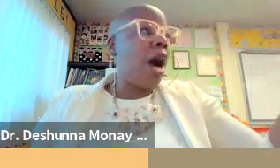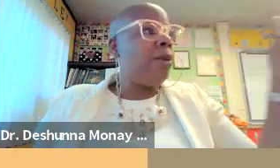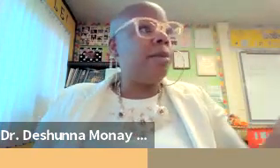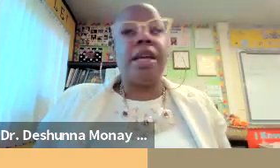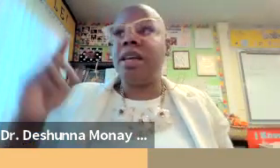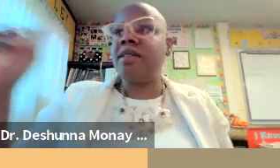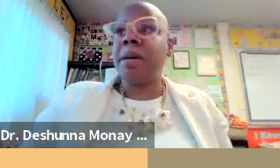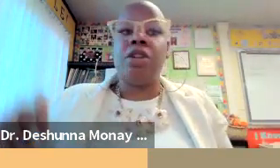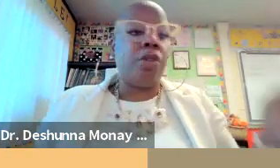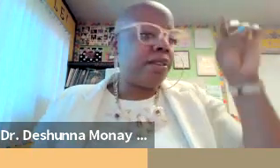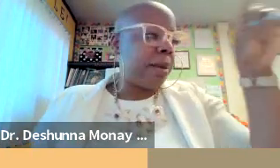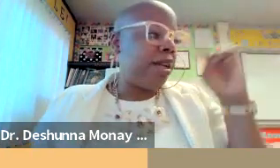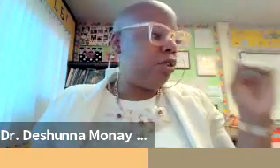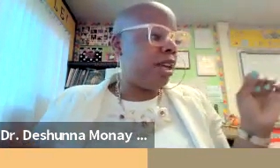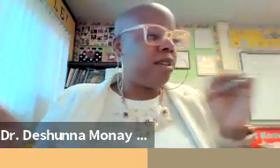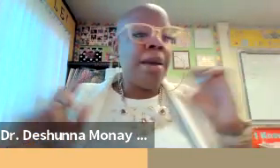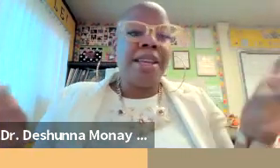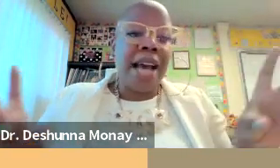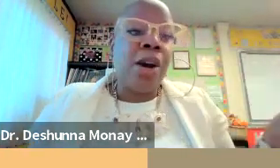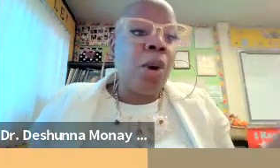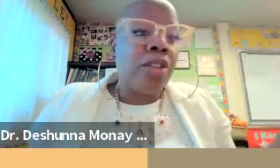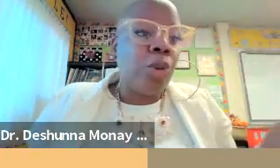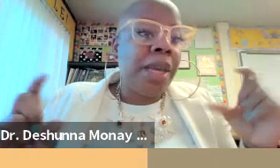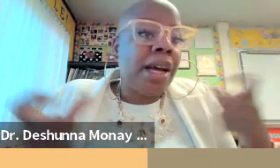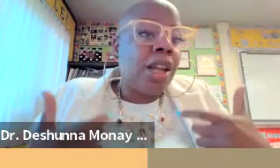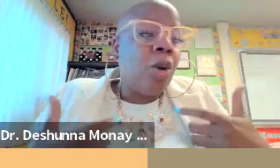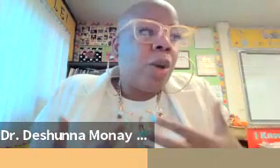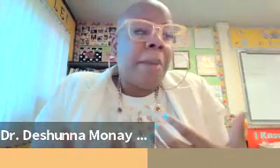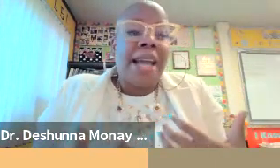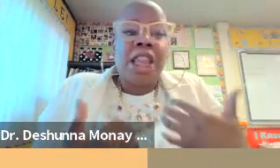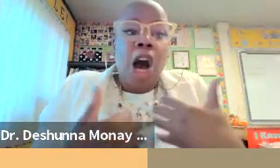like, oh, I want to be in this. I'm going to do this. I'm going to do this, because I don't want to